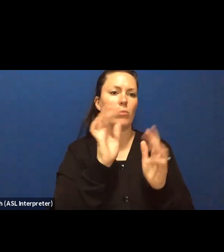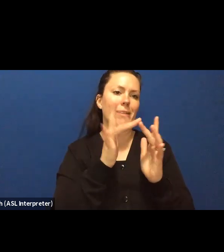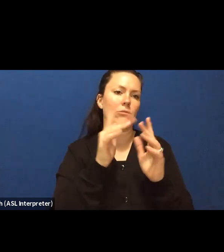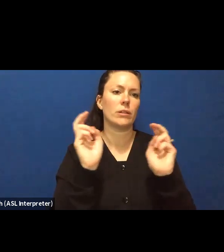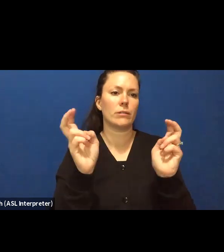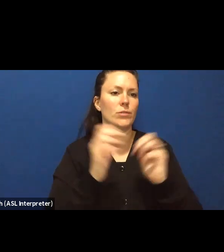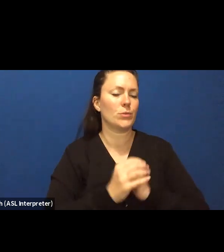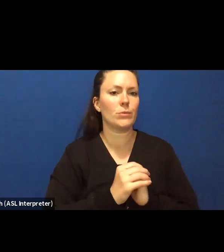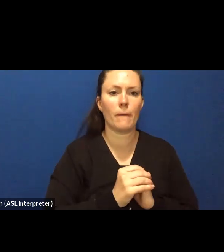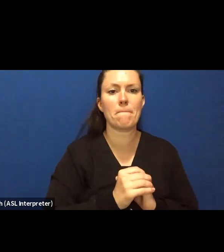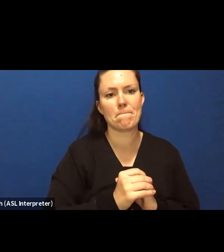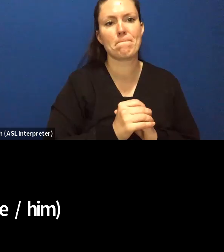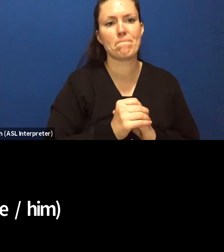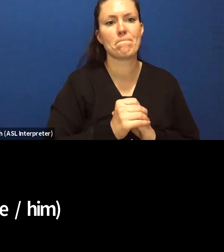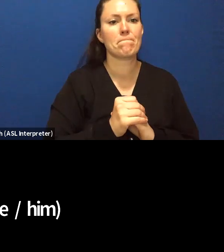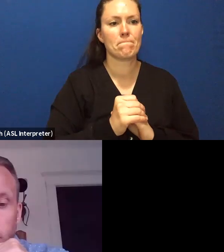meantime.